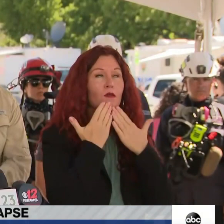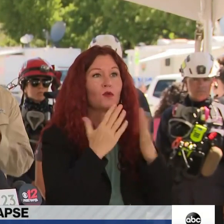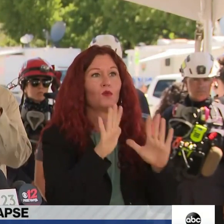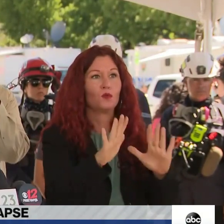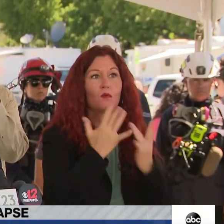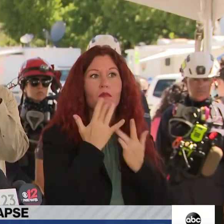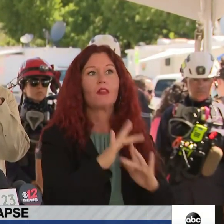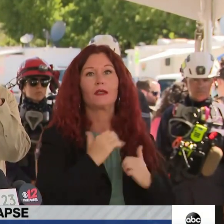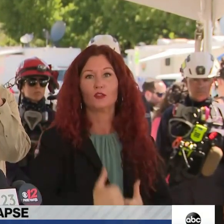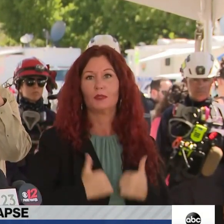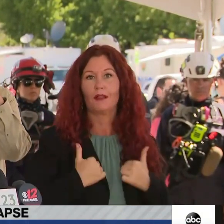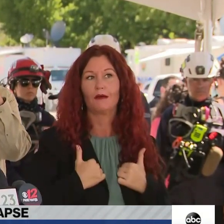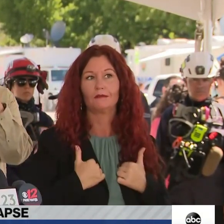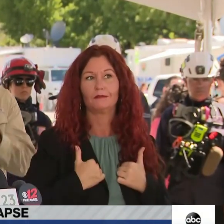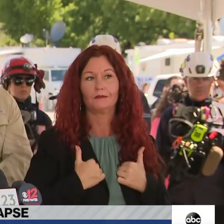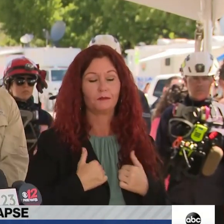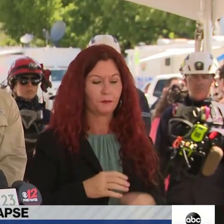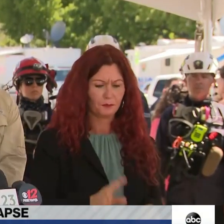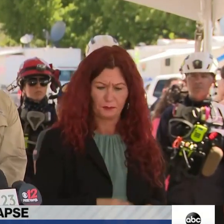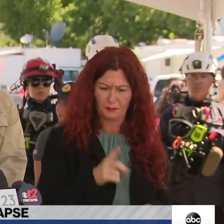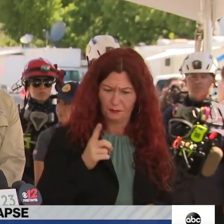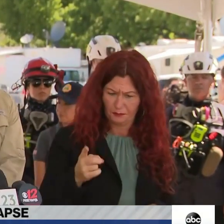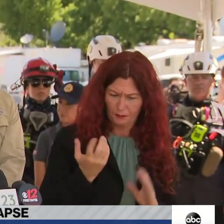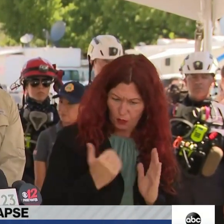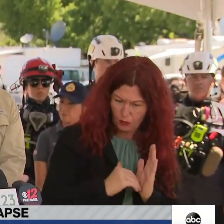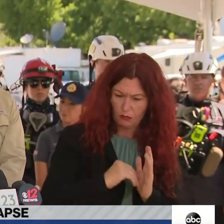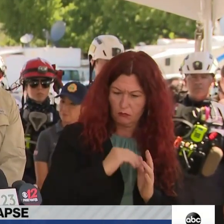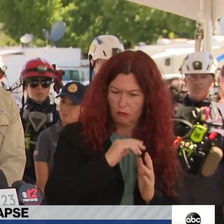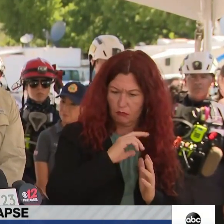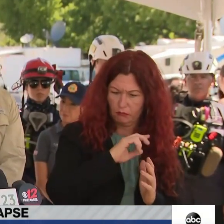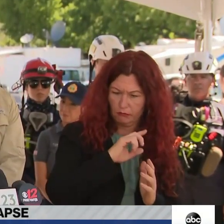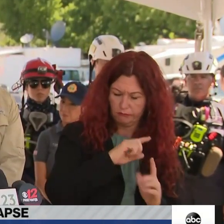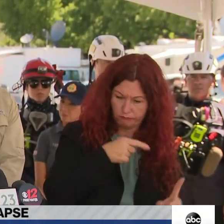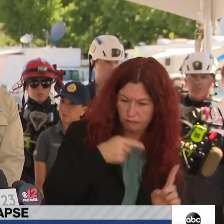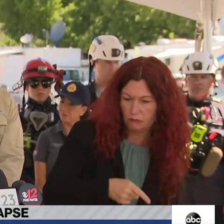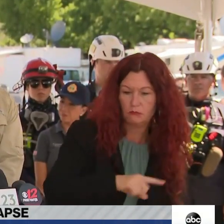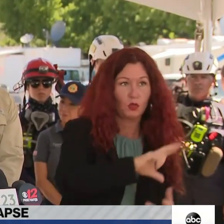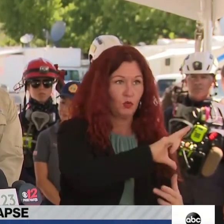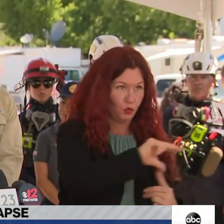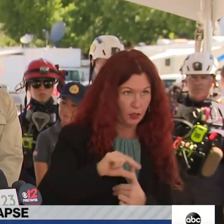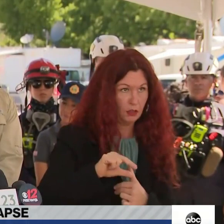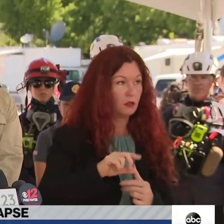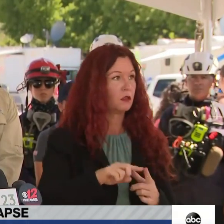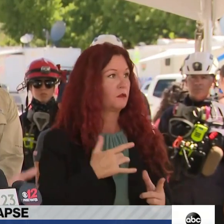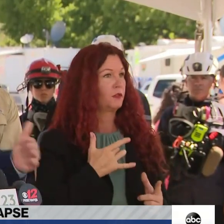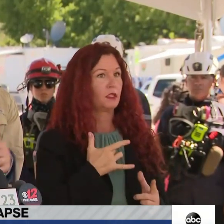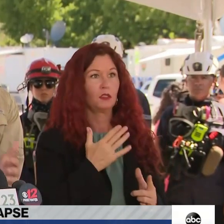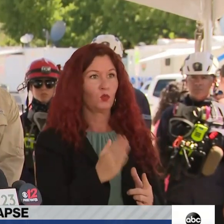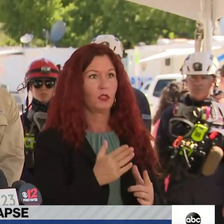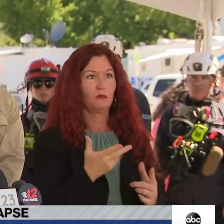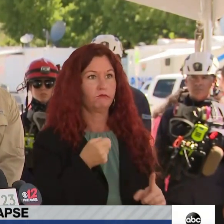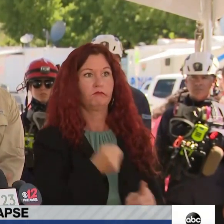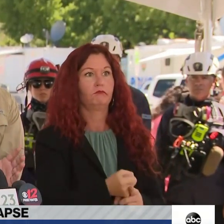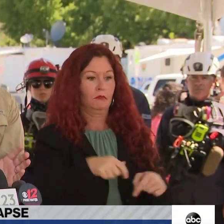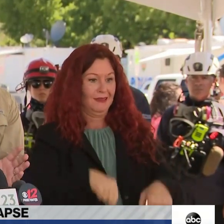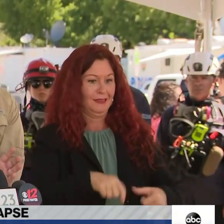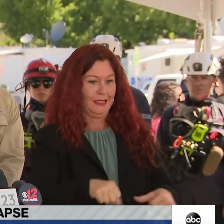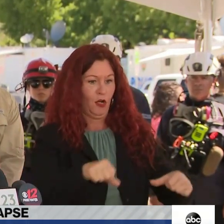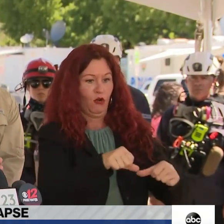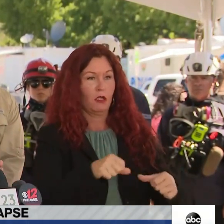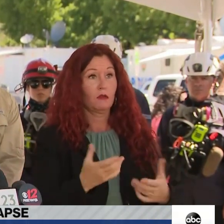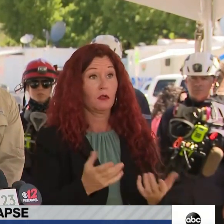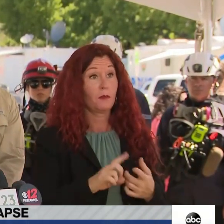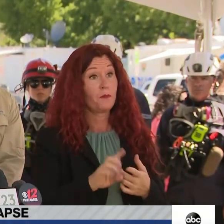we hope it will impact it in a minimal way. Obviously, the more the storm pushes west, the 11 a.m. advisory